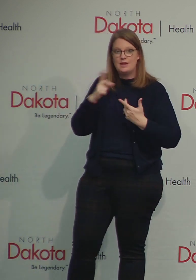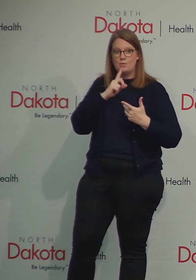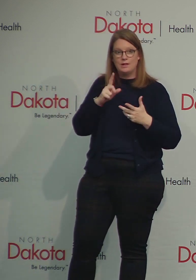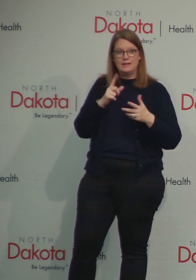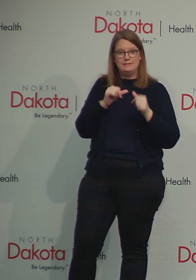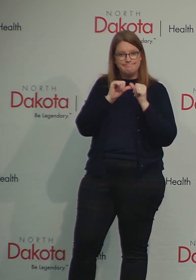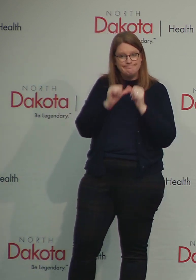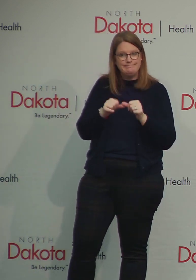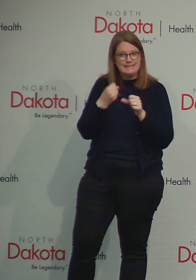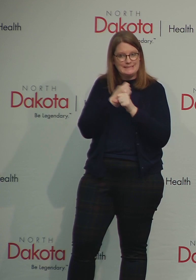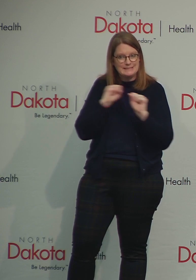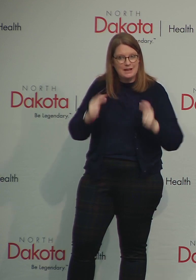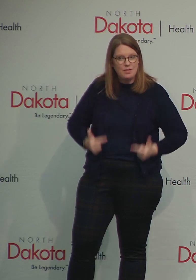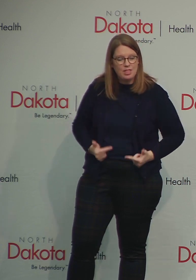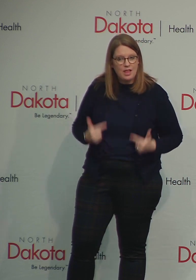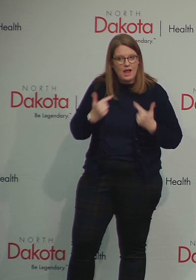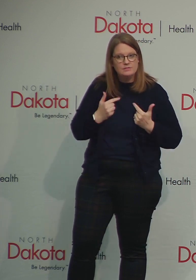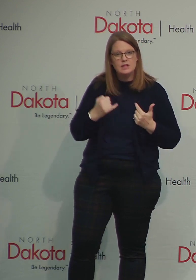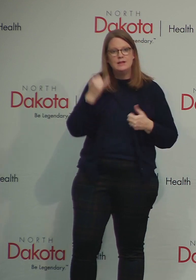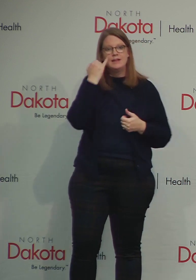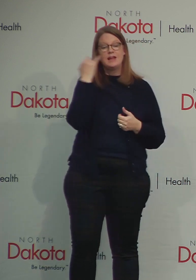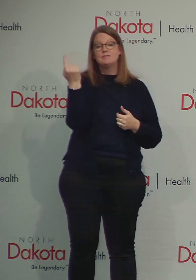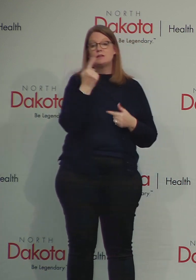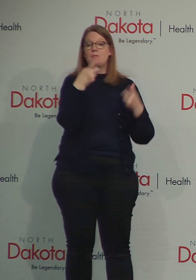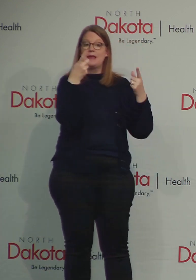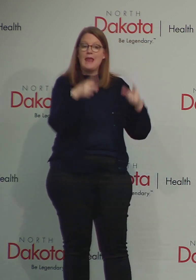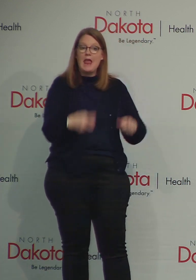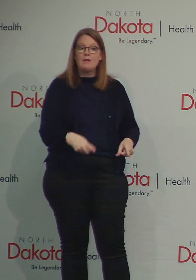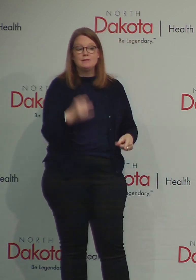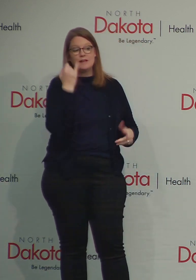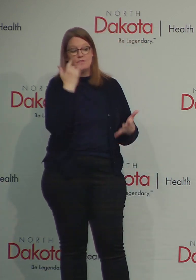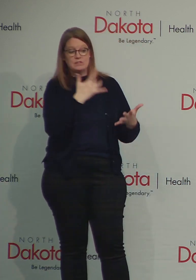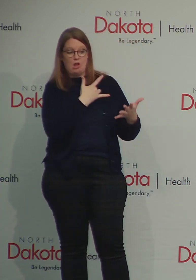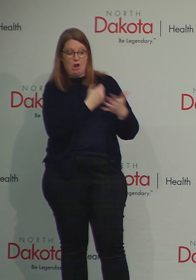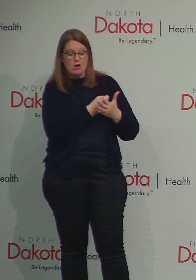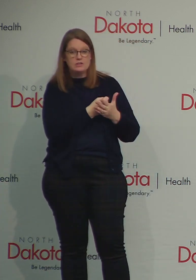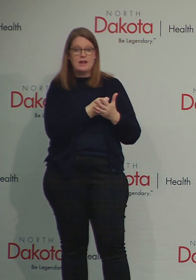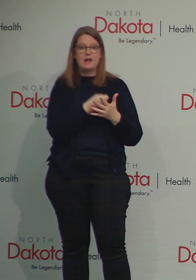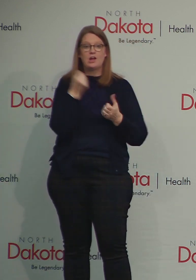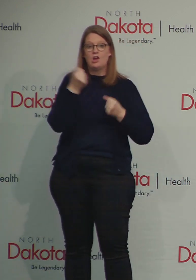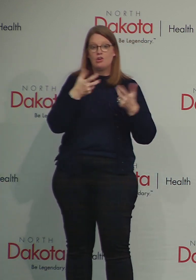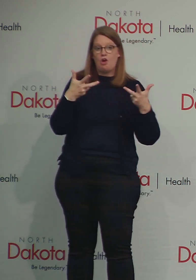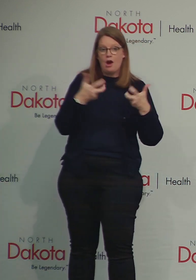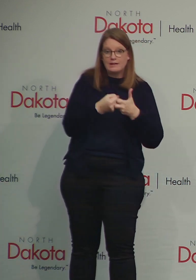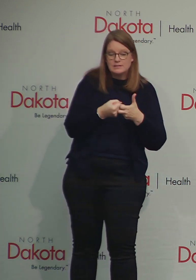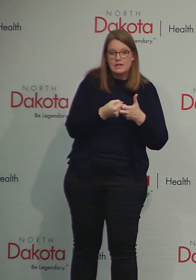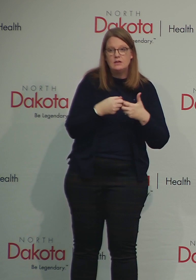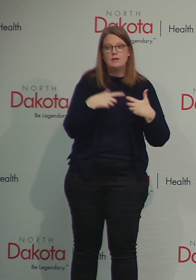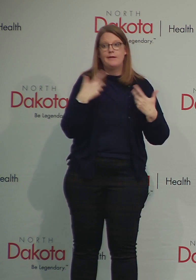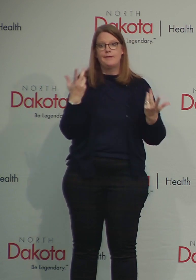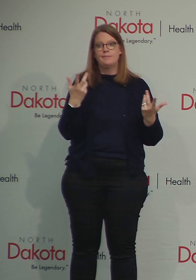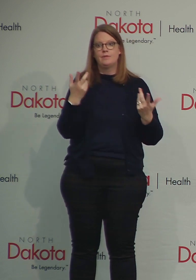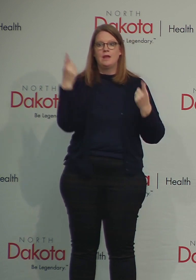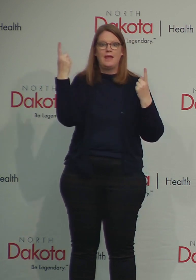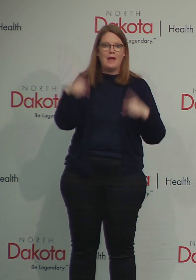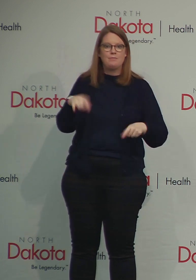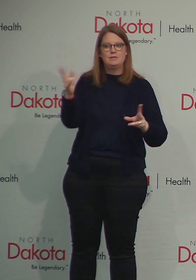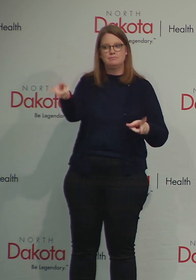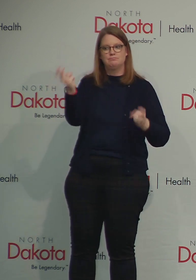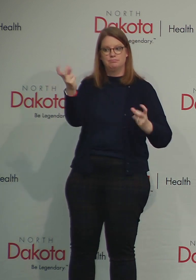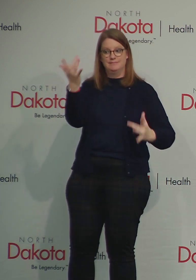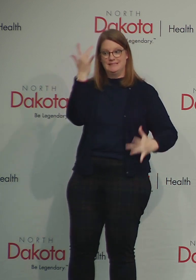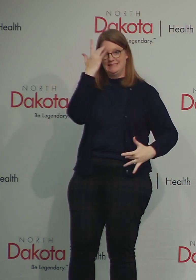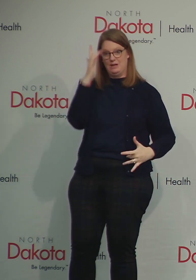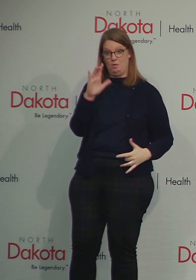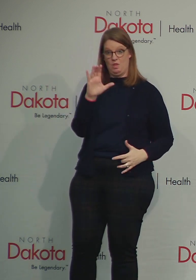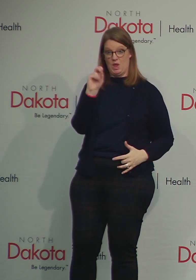And again, if something happens to you, whether it's a heart attack, a car accident, or if you come down with COVID, you're going